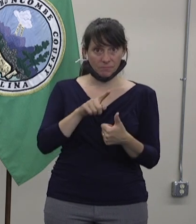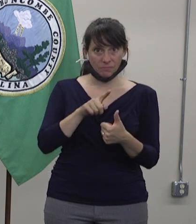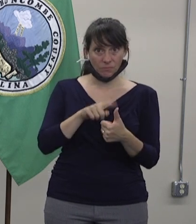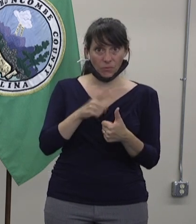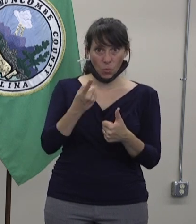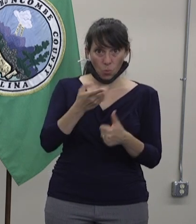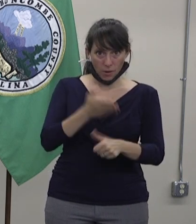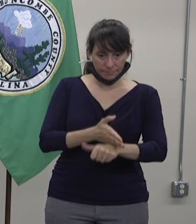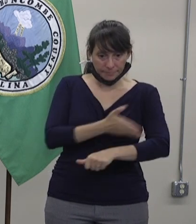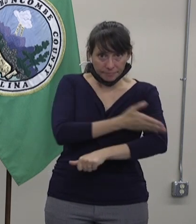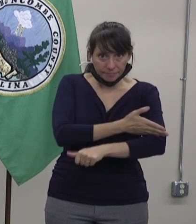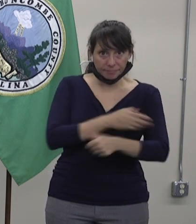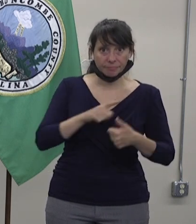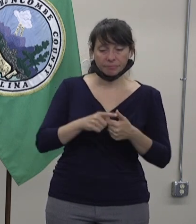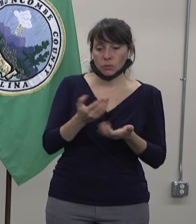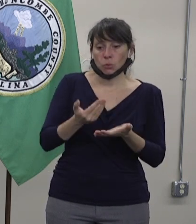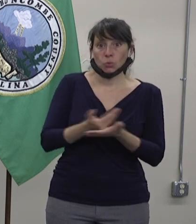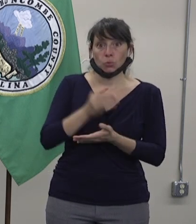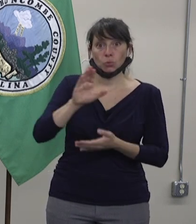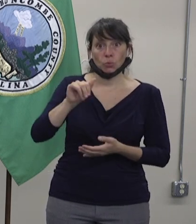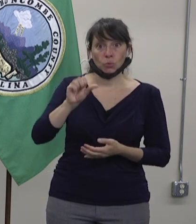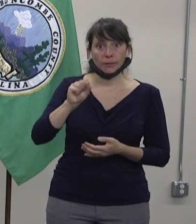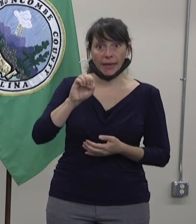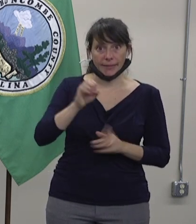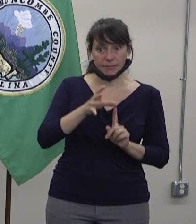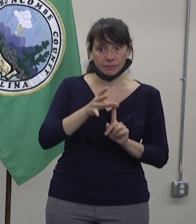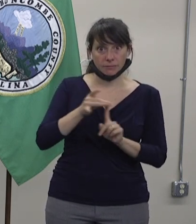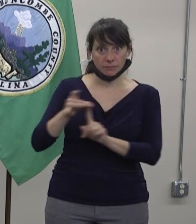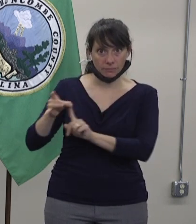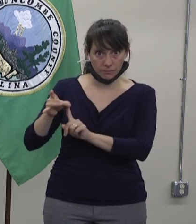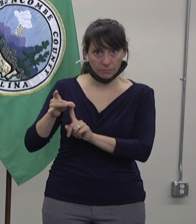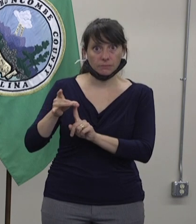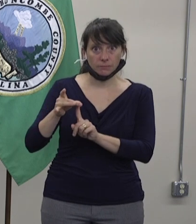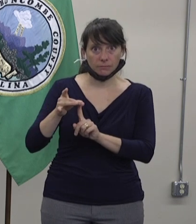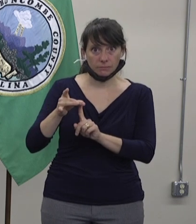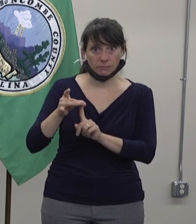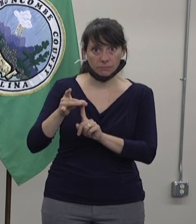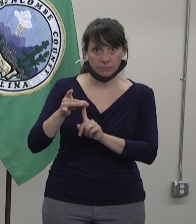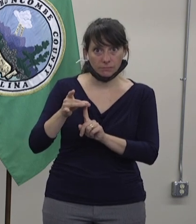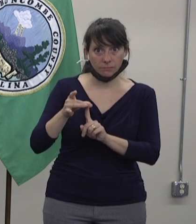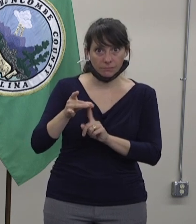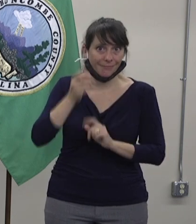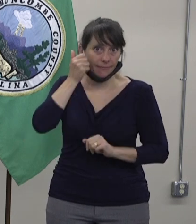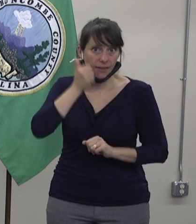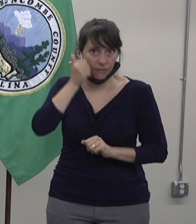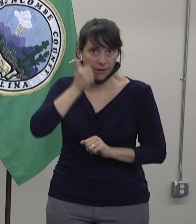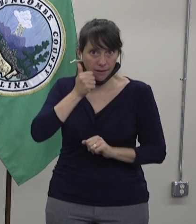in the number of new cases of COVID-19 reported in county residents daily.